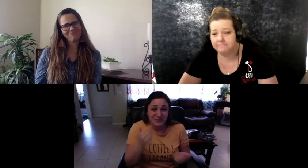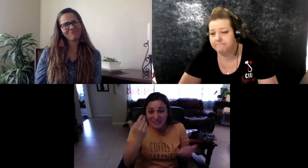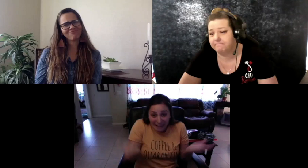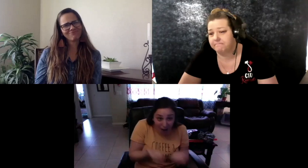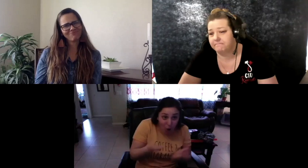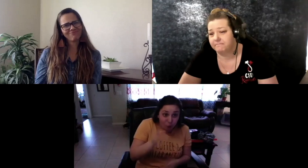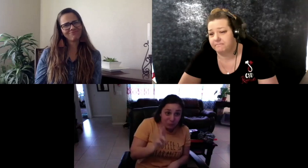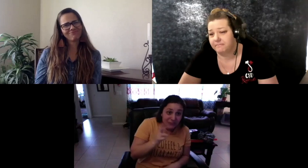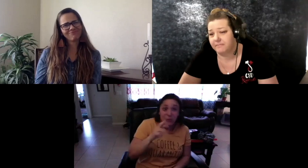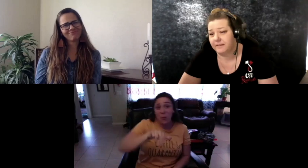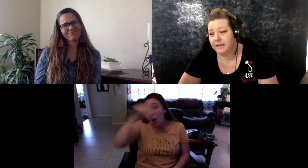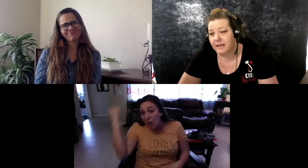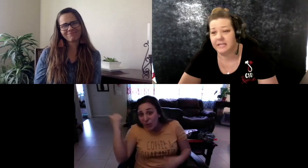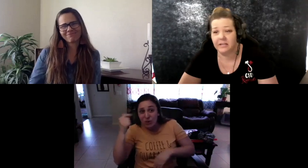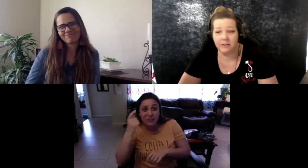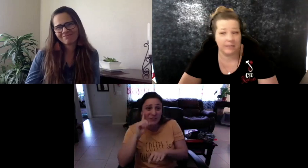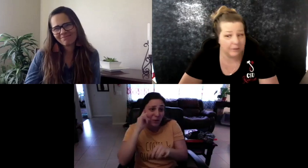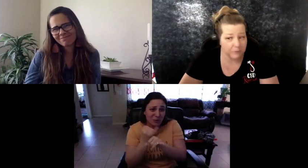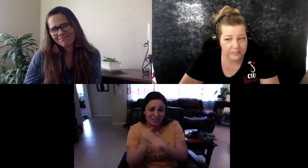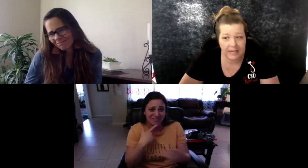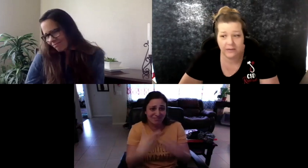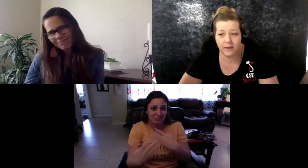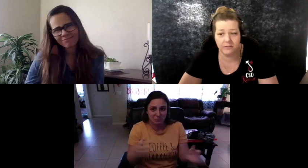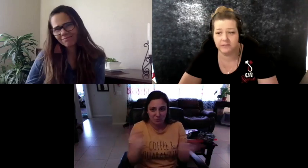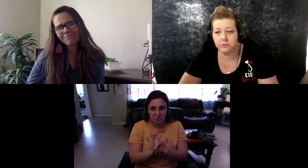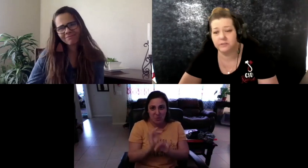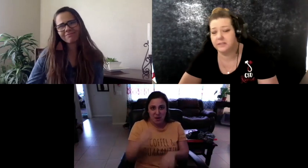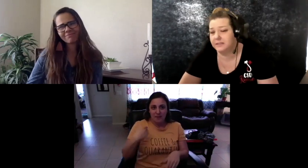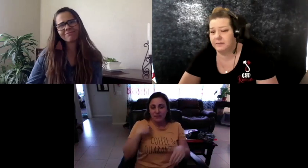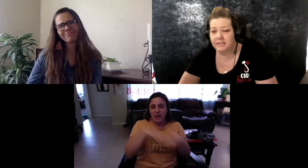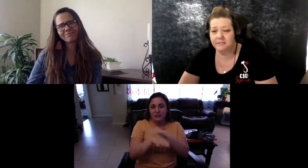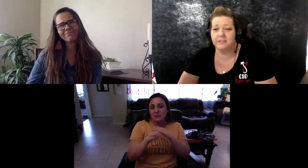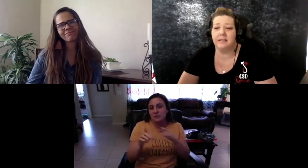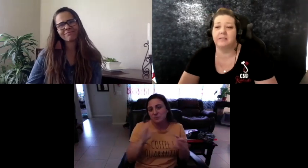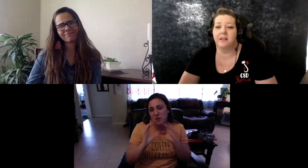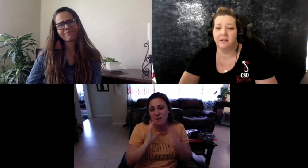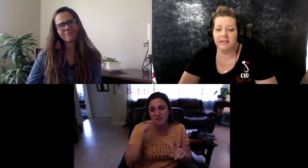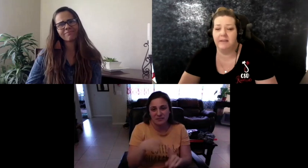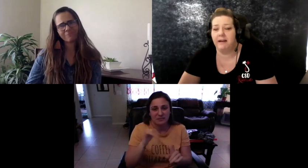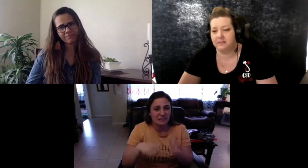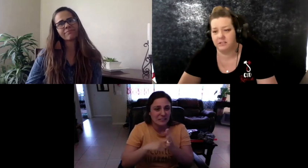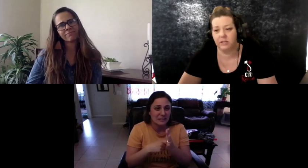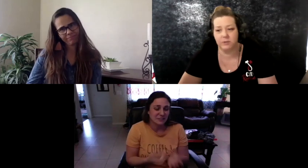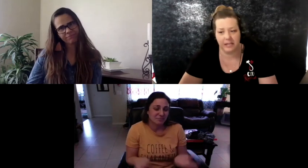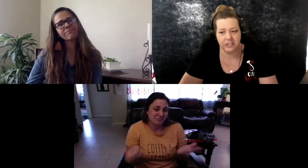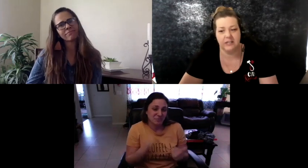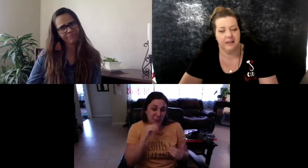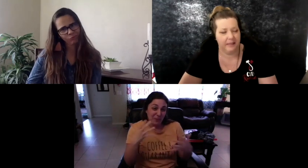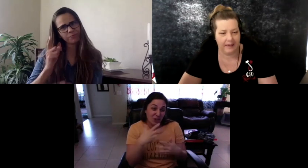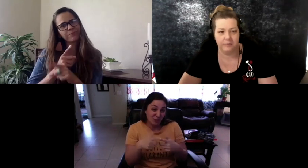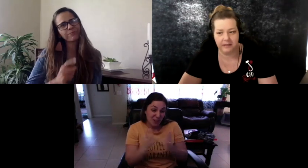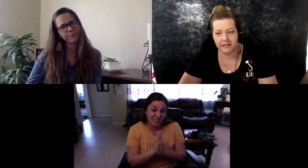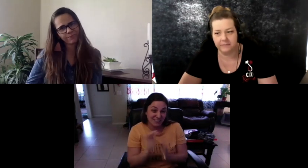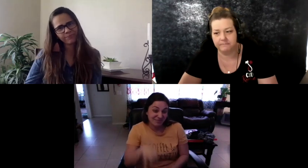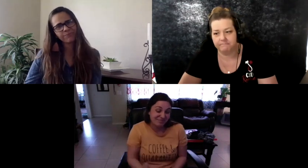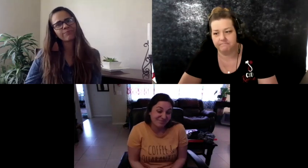be. And here in Riverside or other deaf schools, it doesn't make a difference as long as they have access to communication. That would